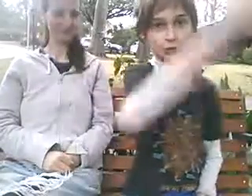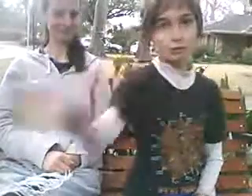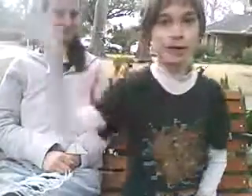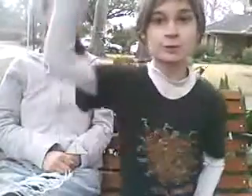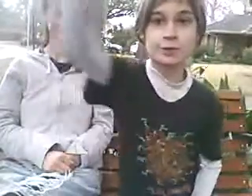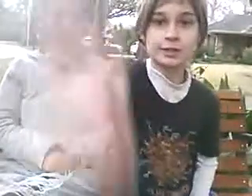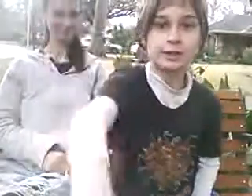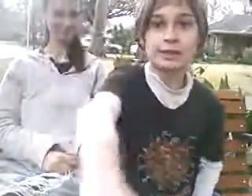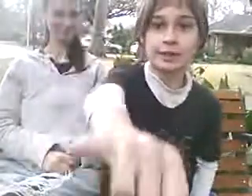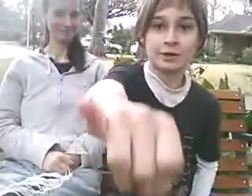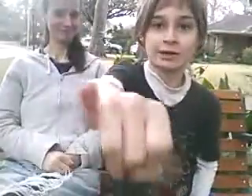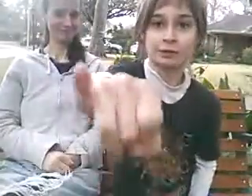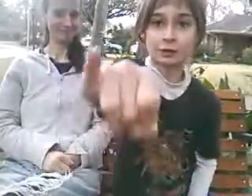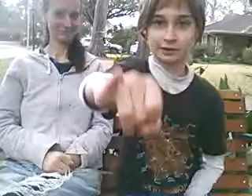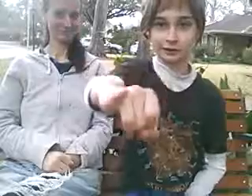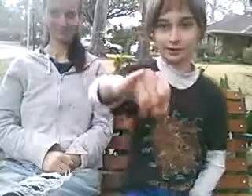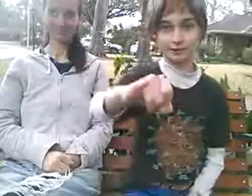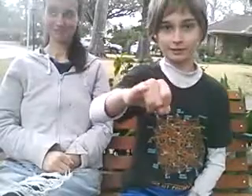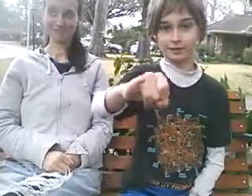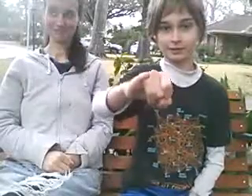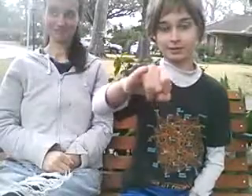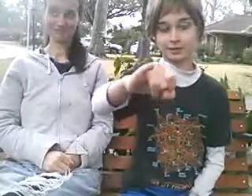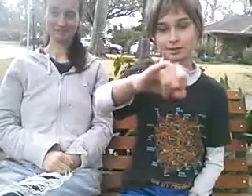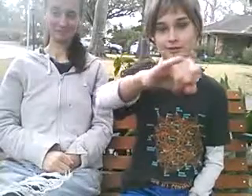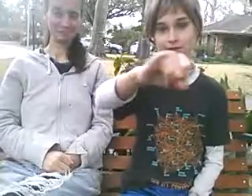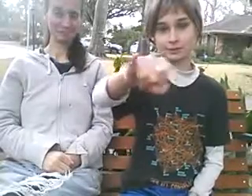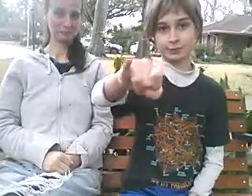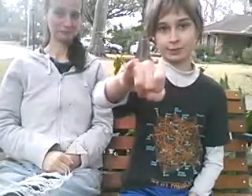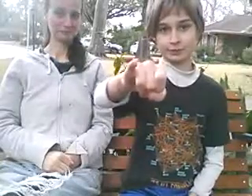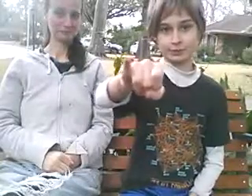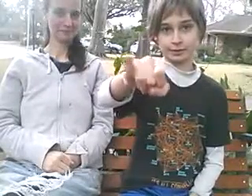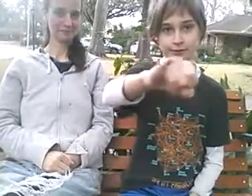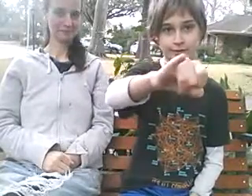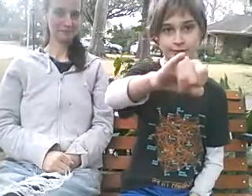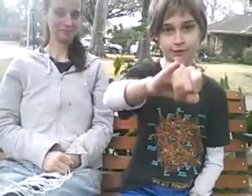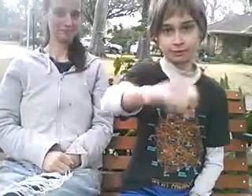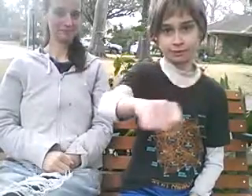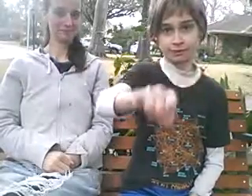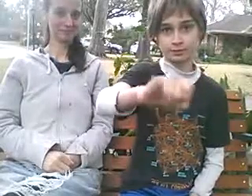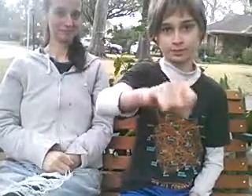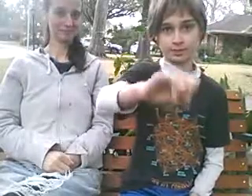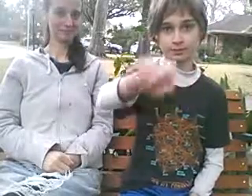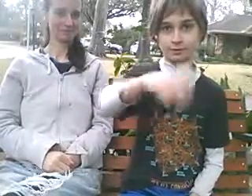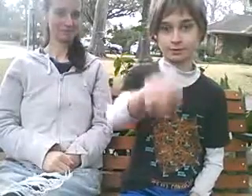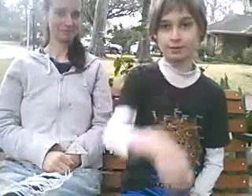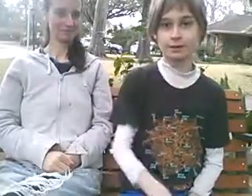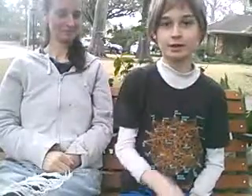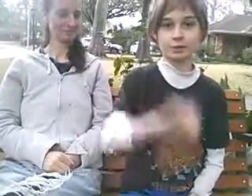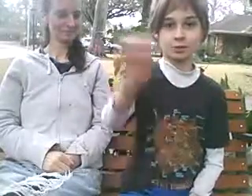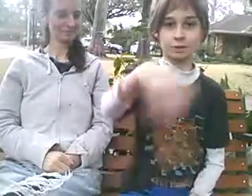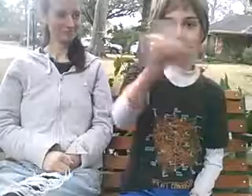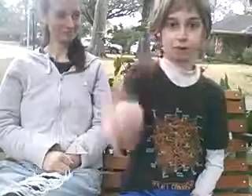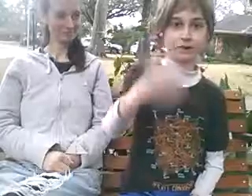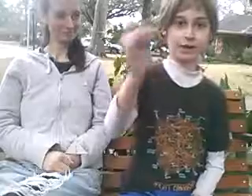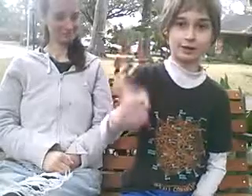You. I'm drawing a J in the air, like totally not. I guess it would be like this, right? Something. Just do a loop with your